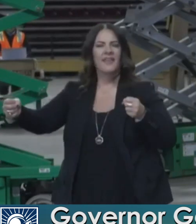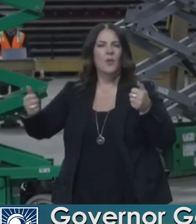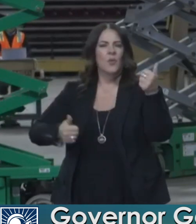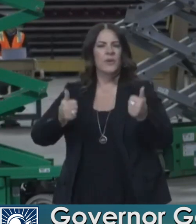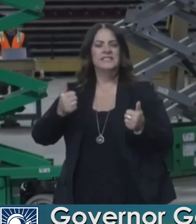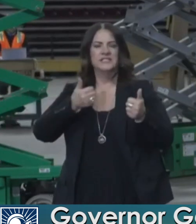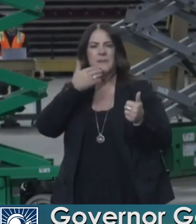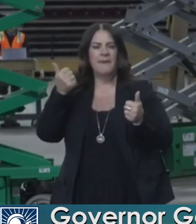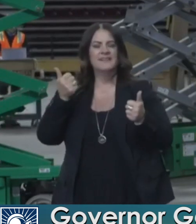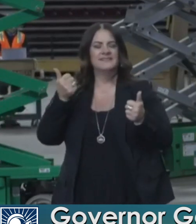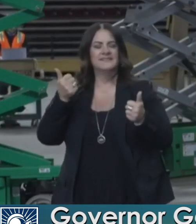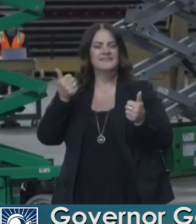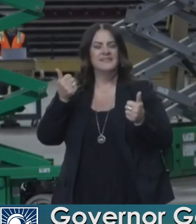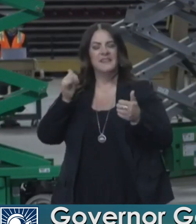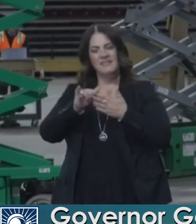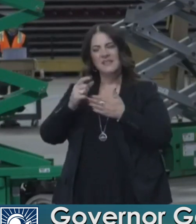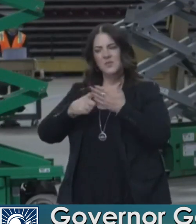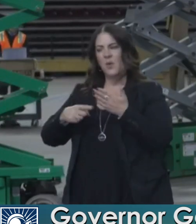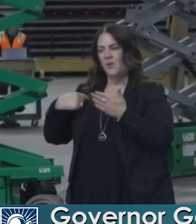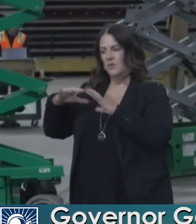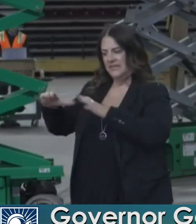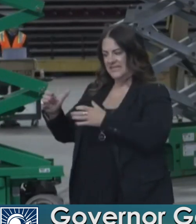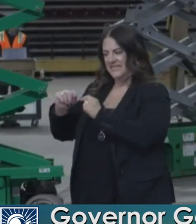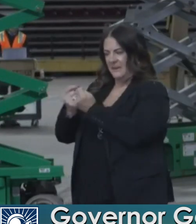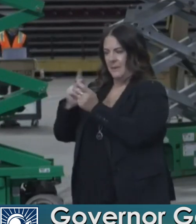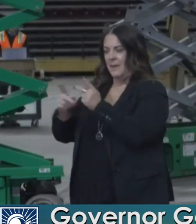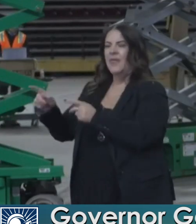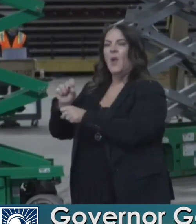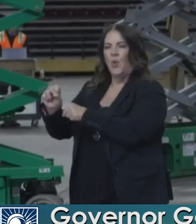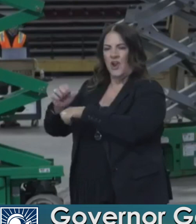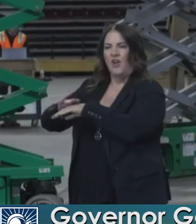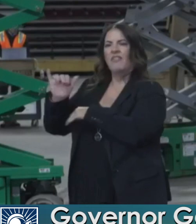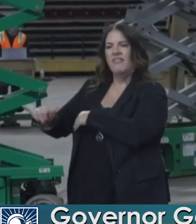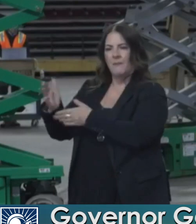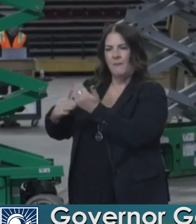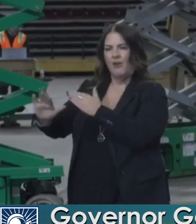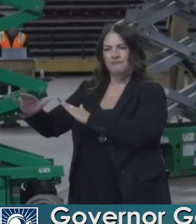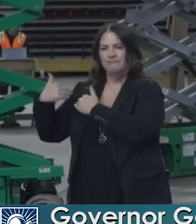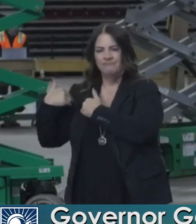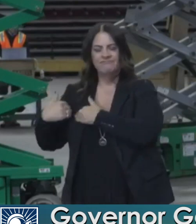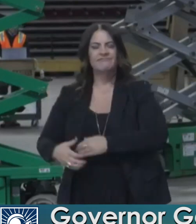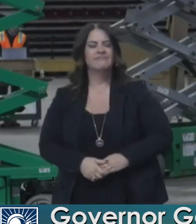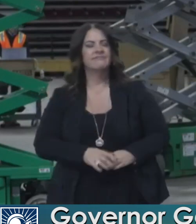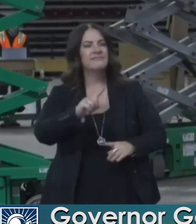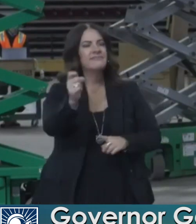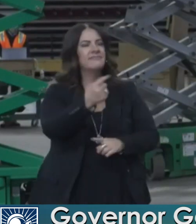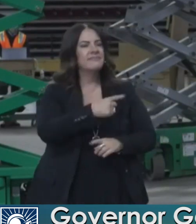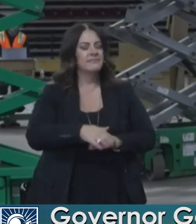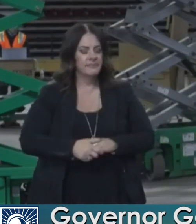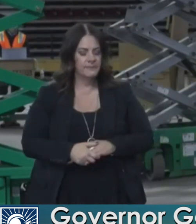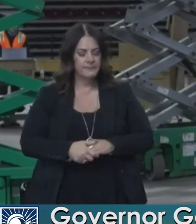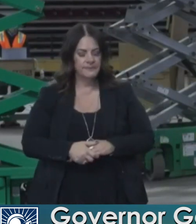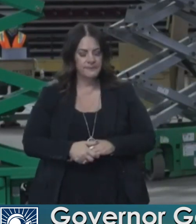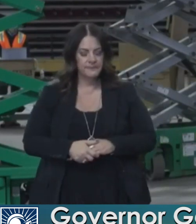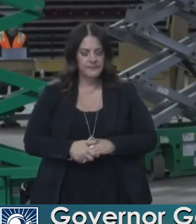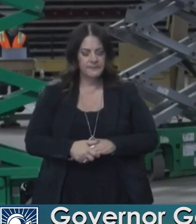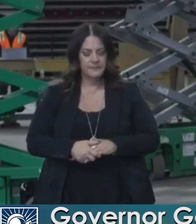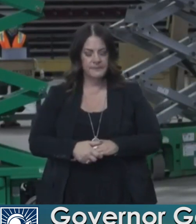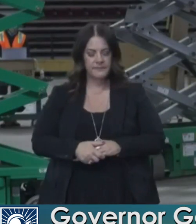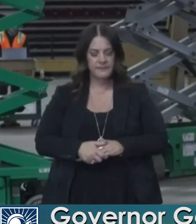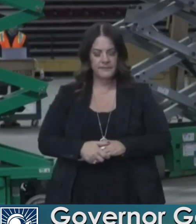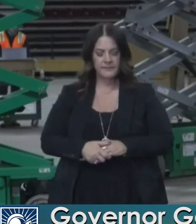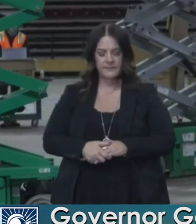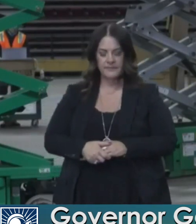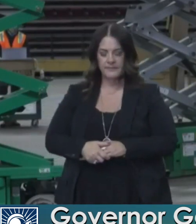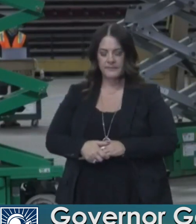doing pretty much just that full time. Alex Michelson at Fox 11 News asks, Speaker Pelosi wants to pass another